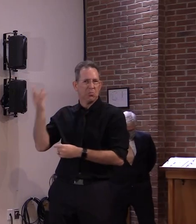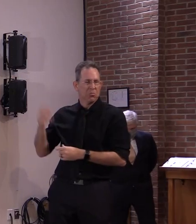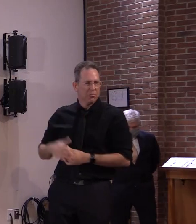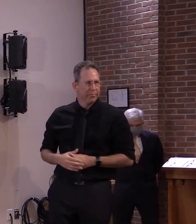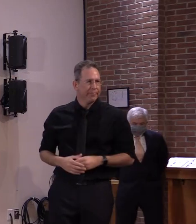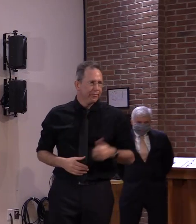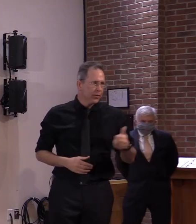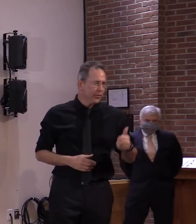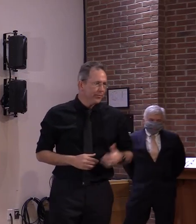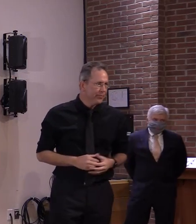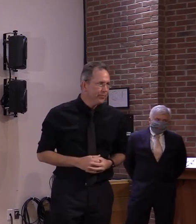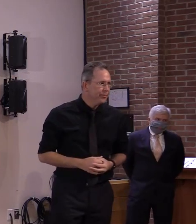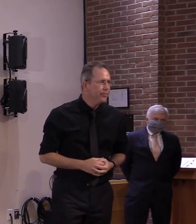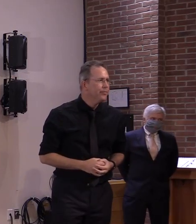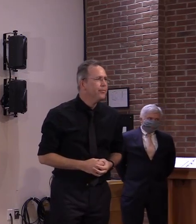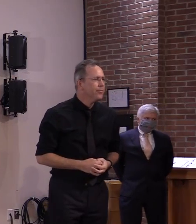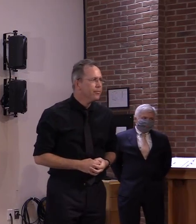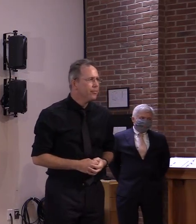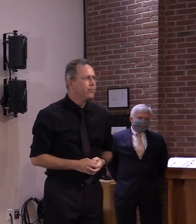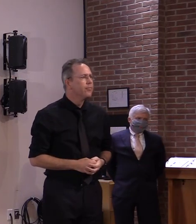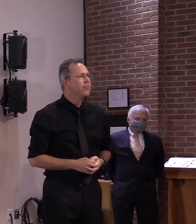Kat, WCAX.